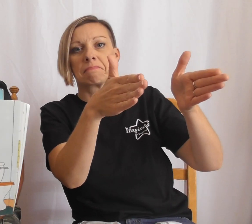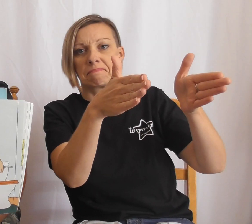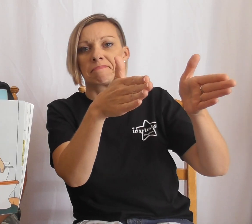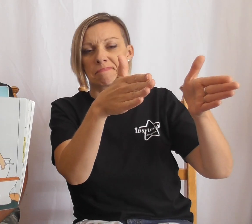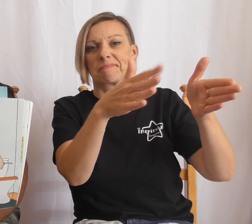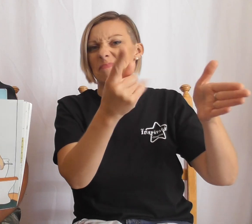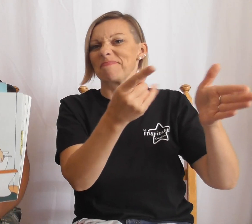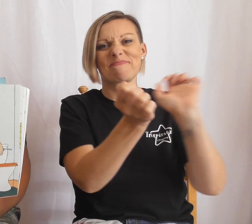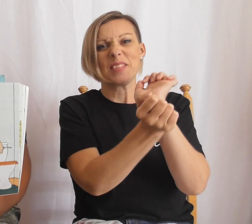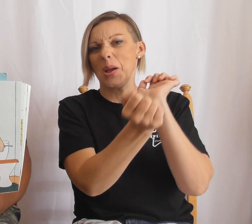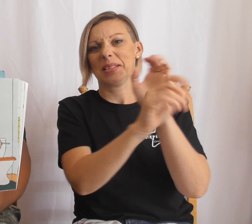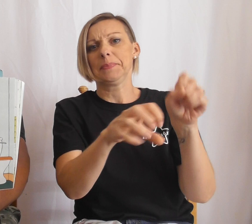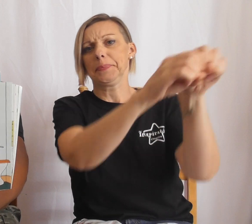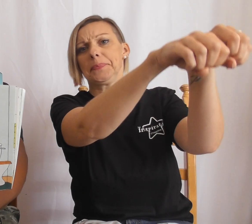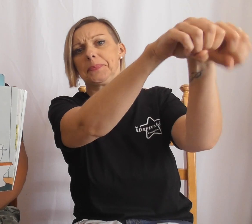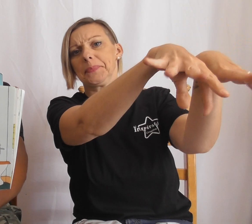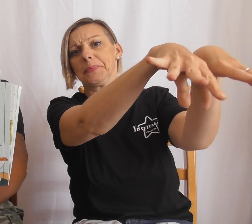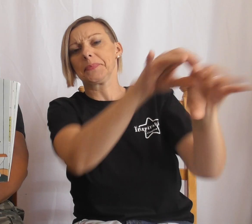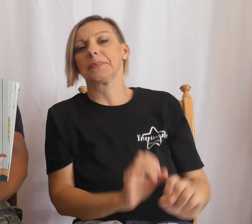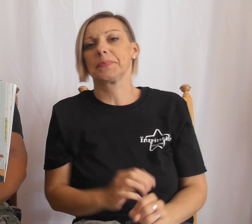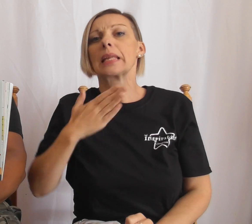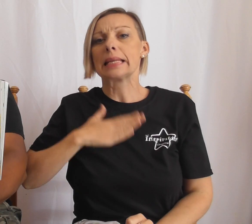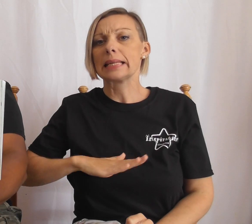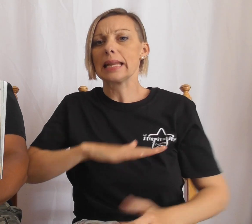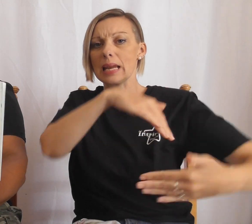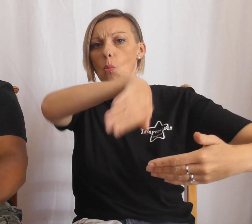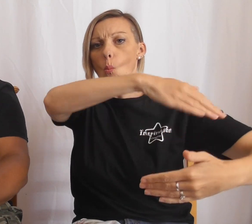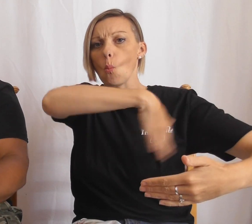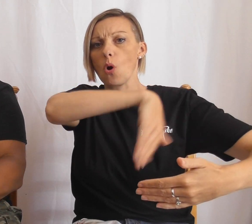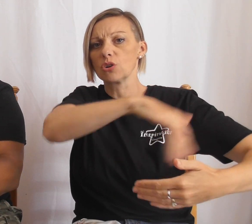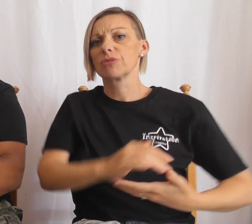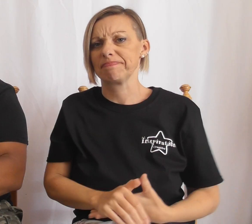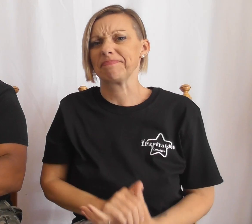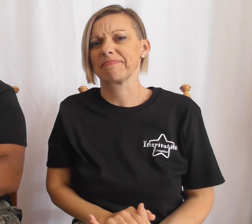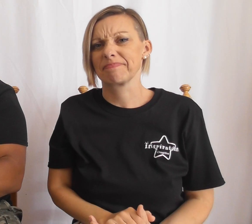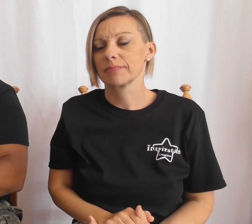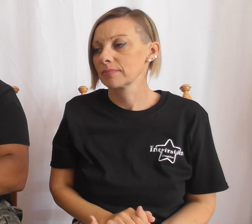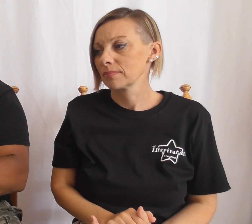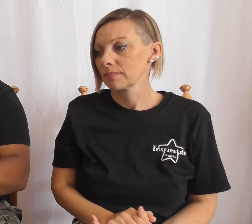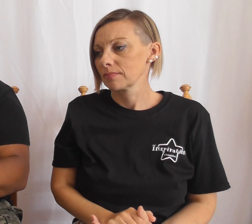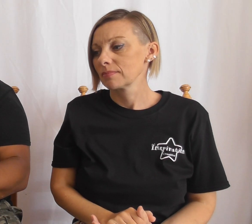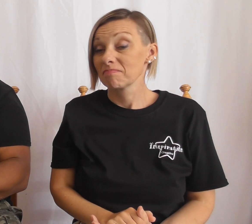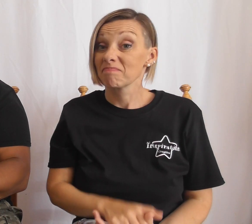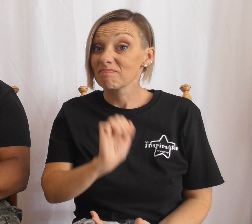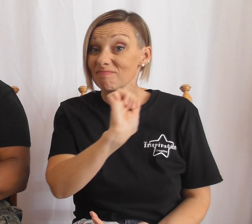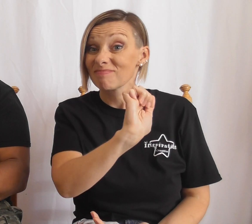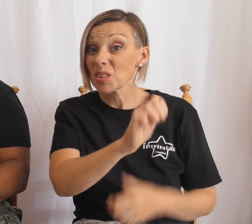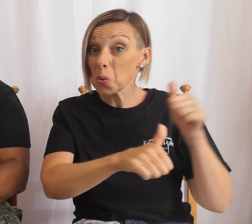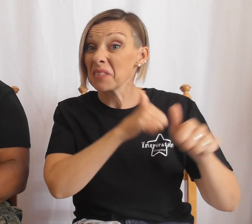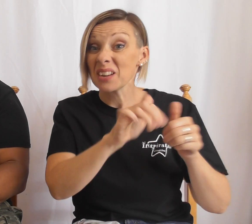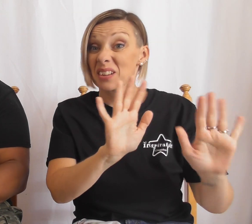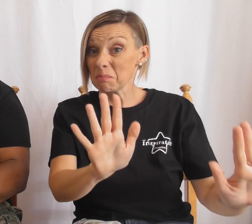basket. That's it, George. They're going for a wash. Maybe they're your favourites, I don't know, George, but they've got to be